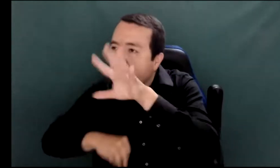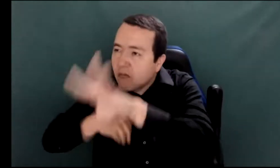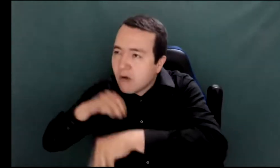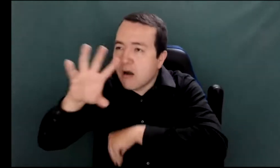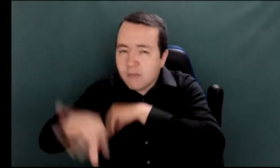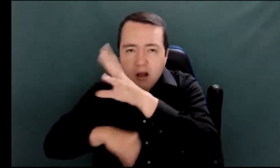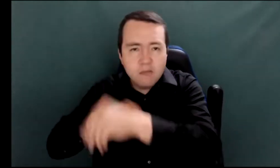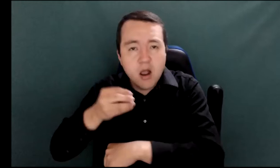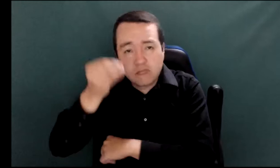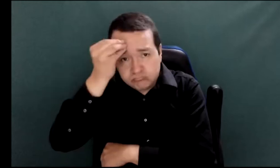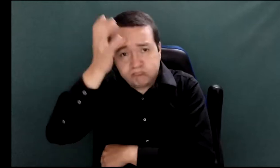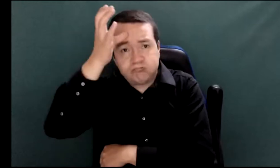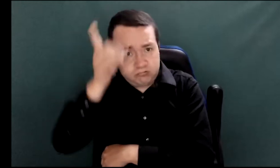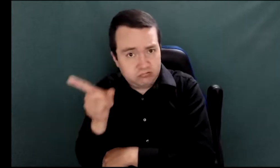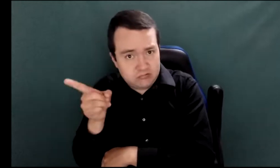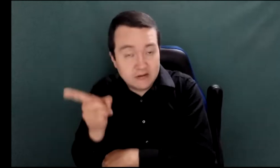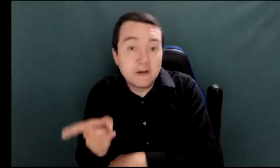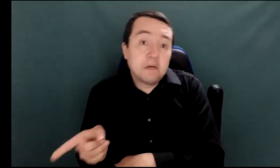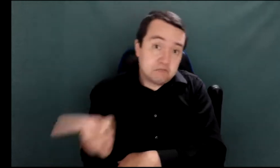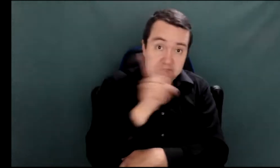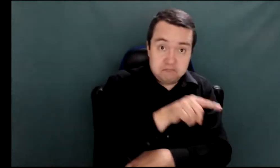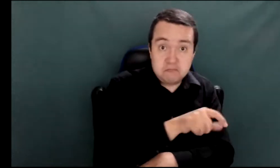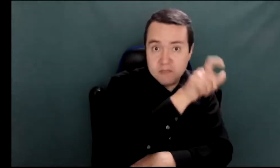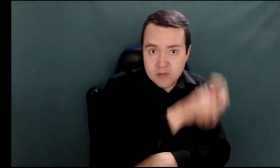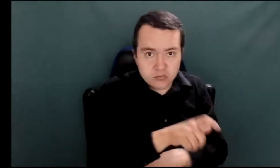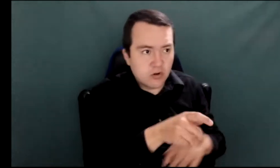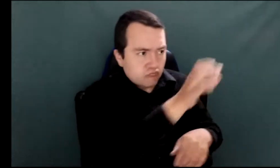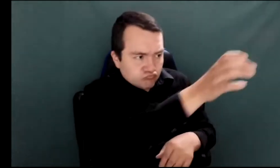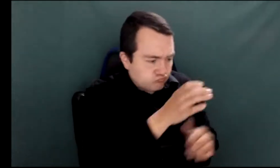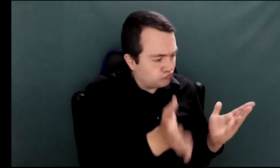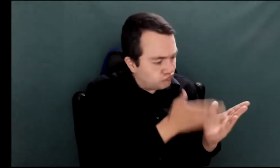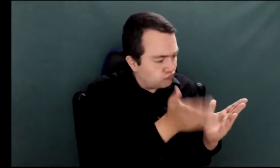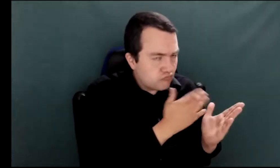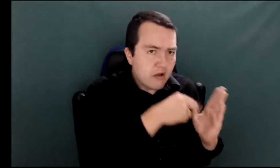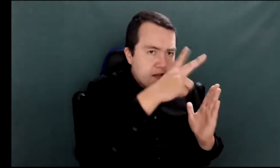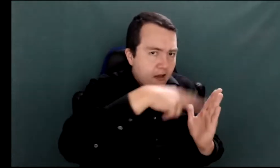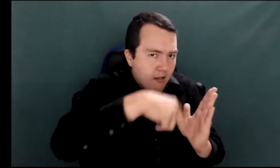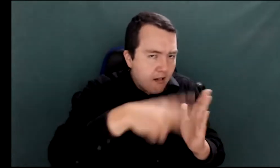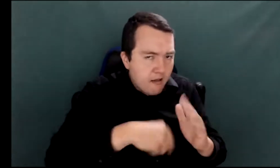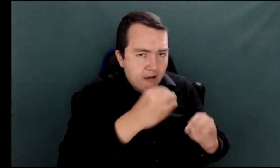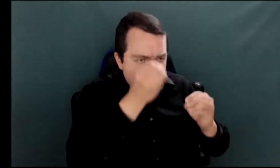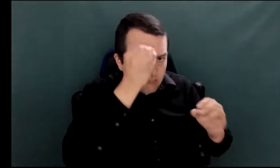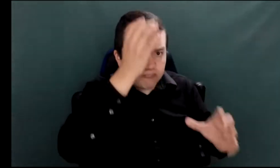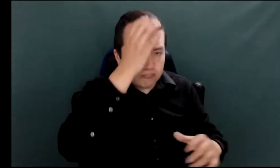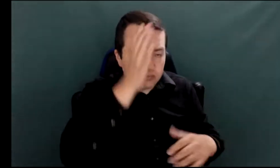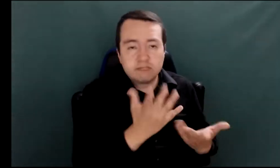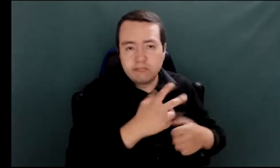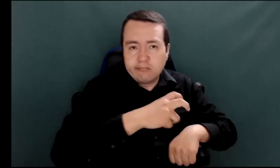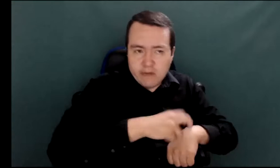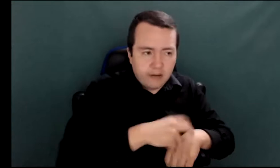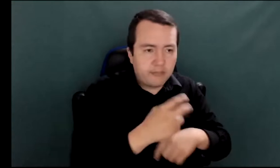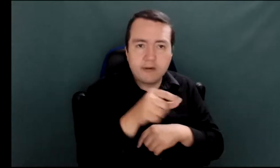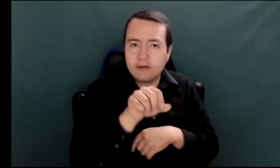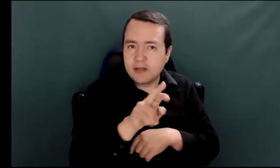inheriting knowledge as to how to produce quinoa, but there are also books as to how all of these